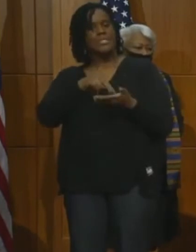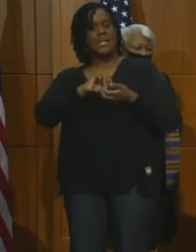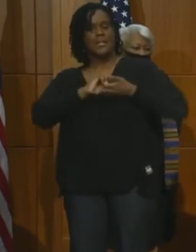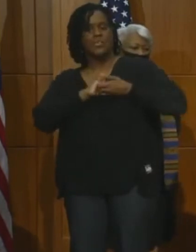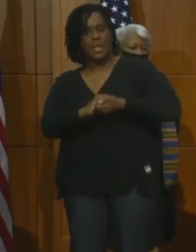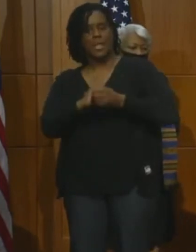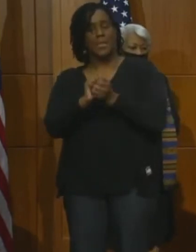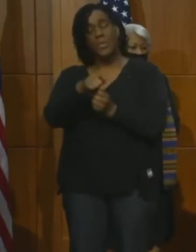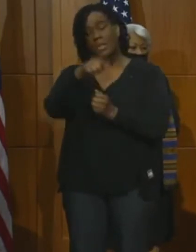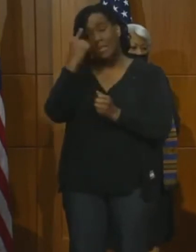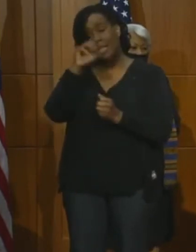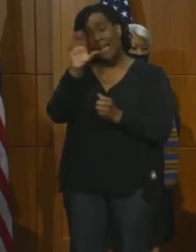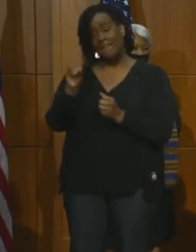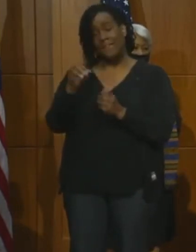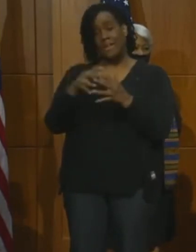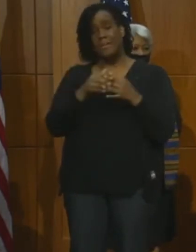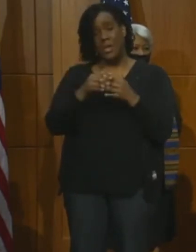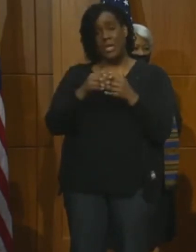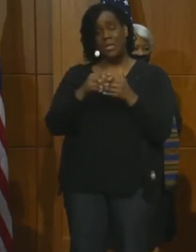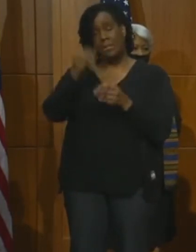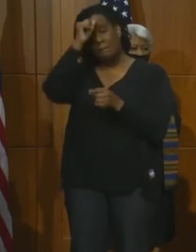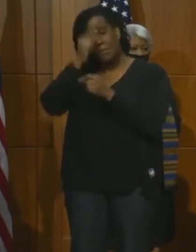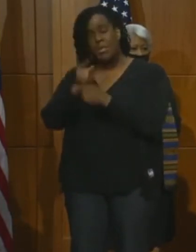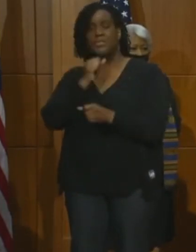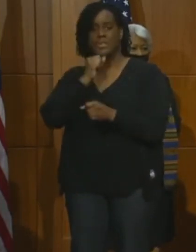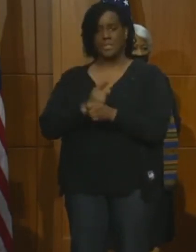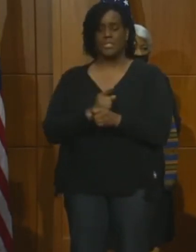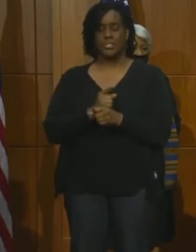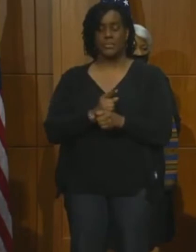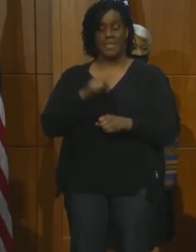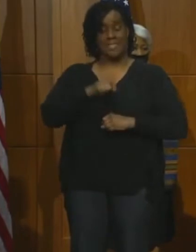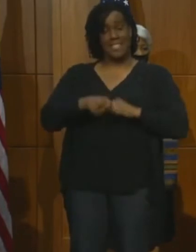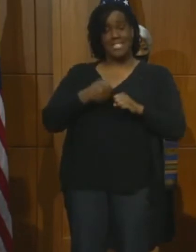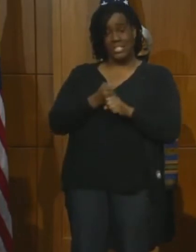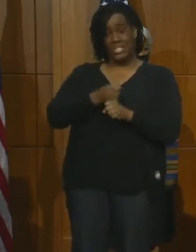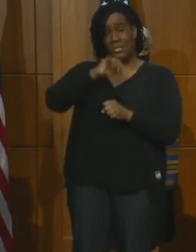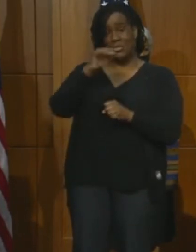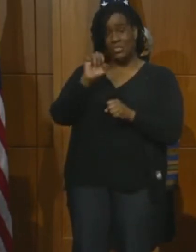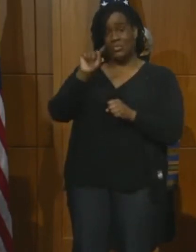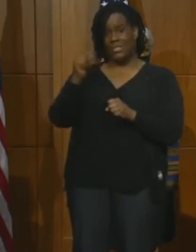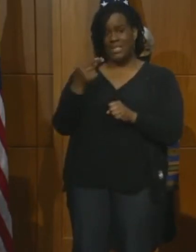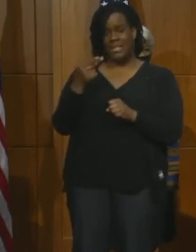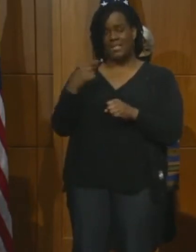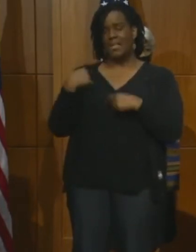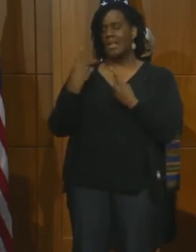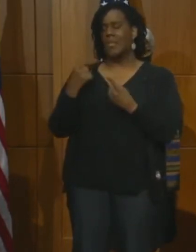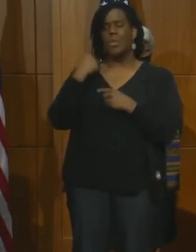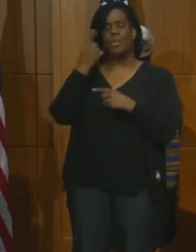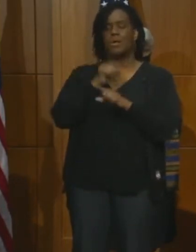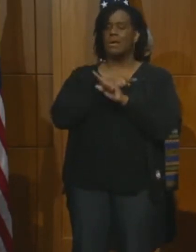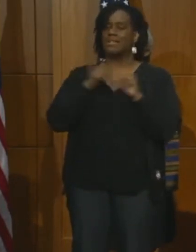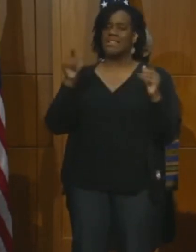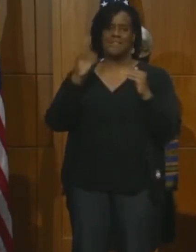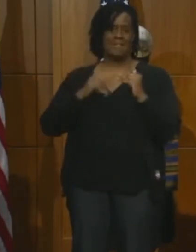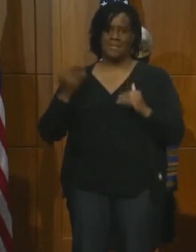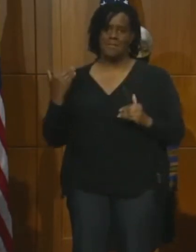brothers and sisters. This year, Juneteenth will look like no other Juneteenth before it.